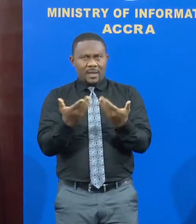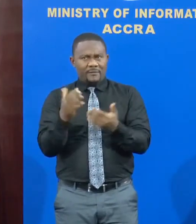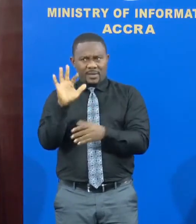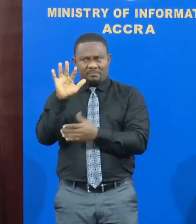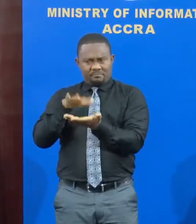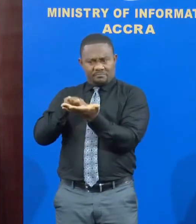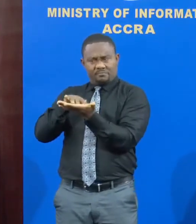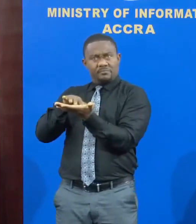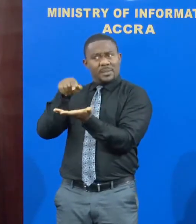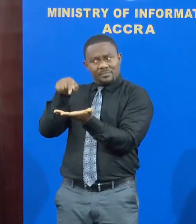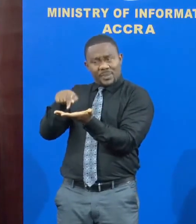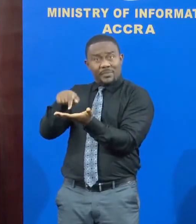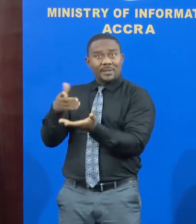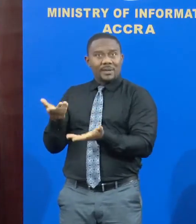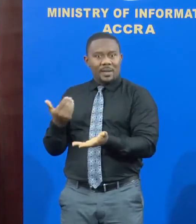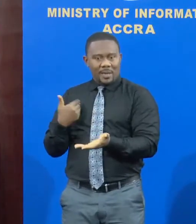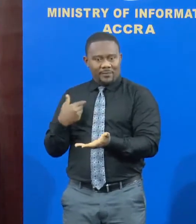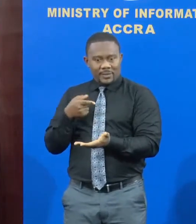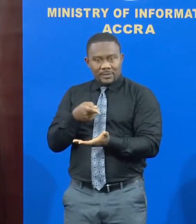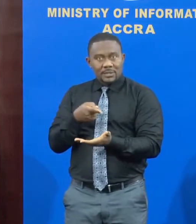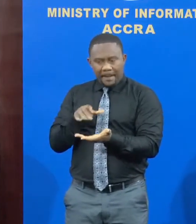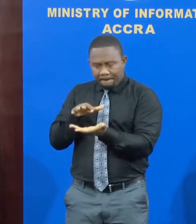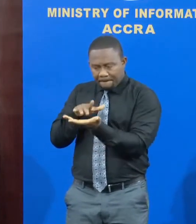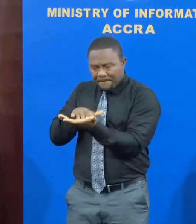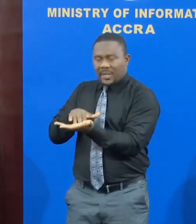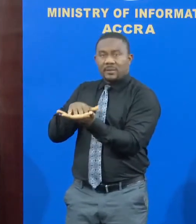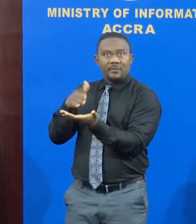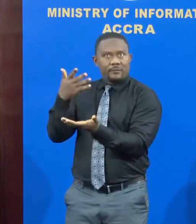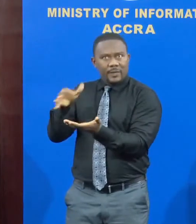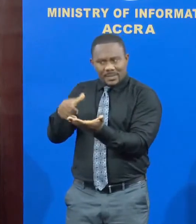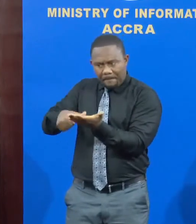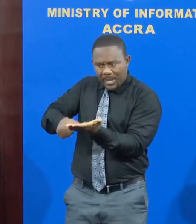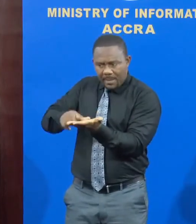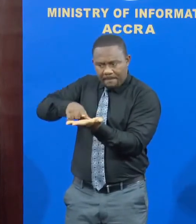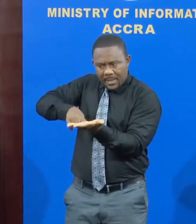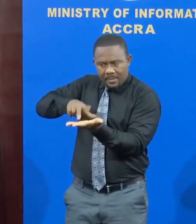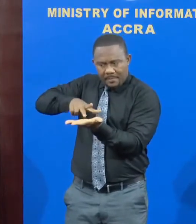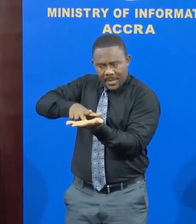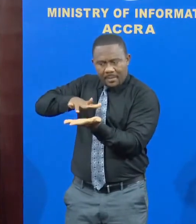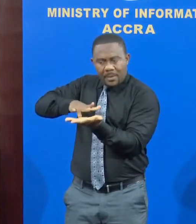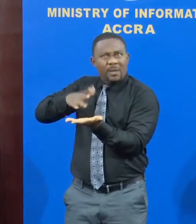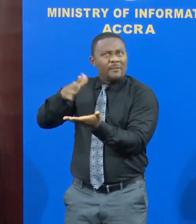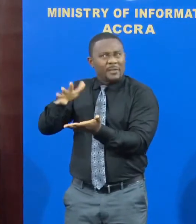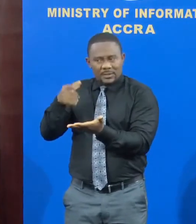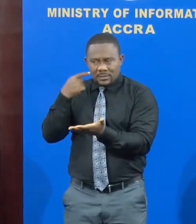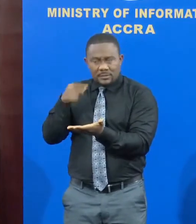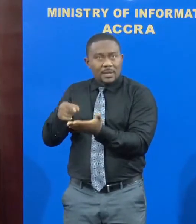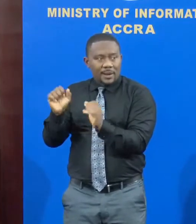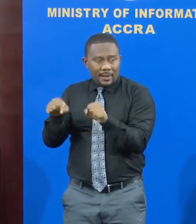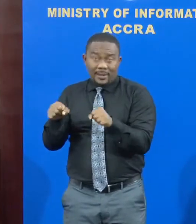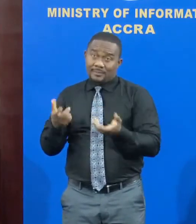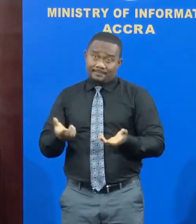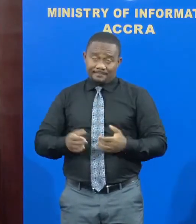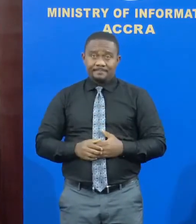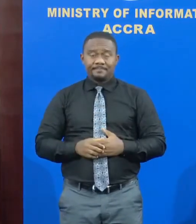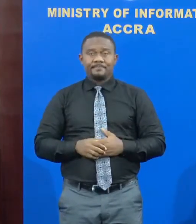features, and it can be used for the verification and authentication of the identity of an individual.